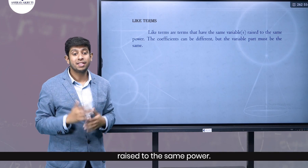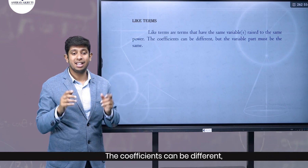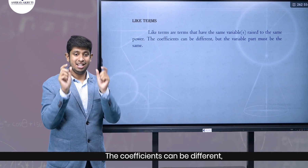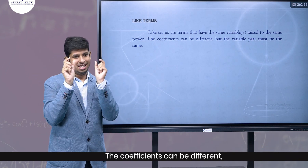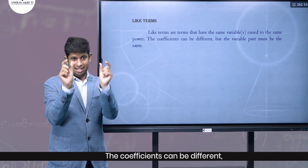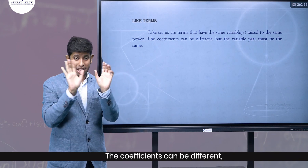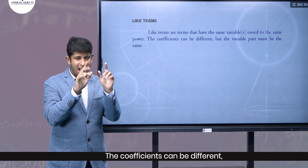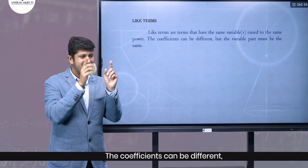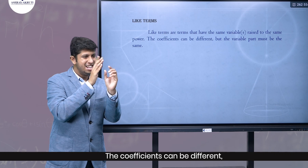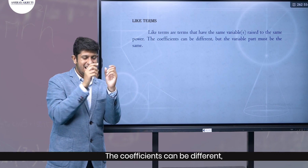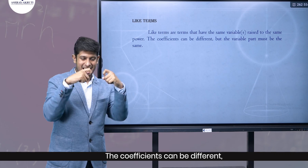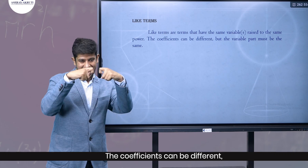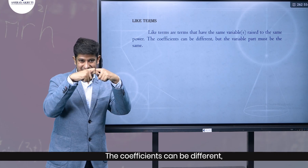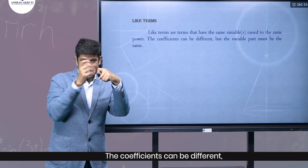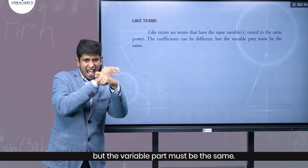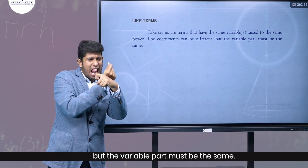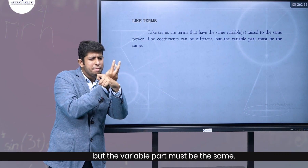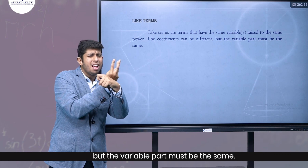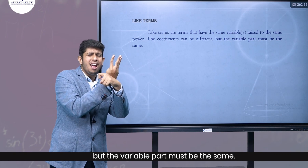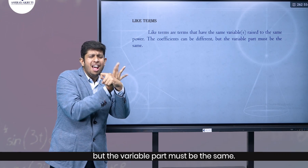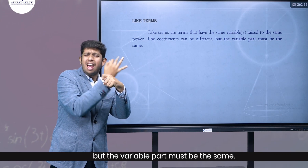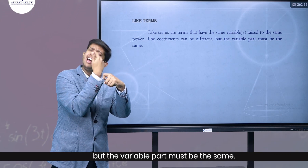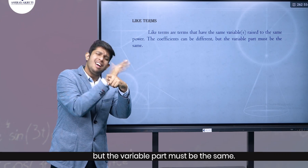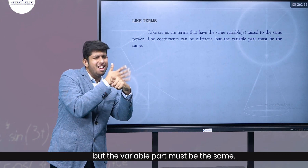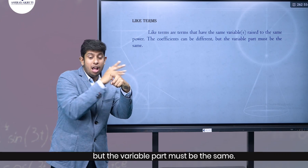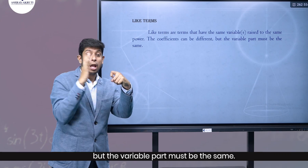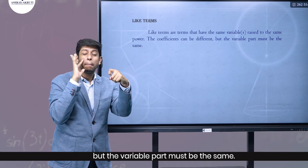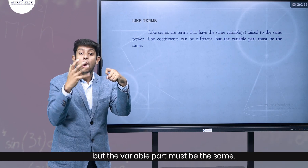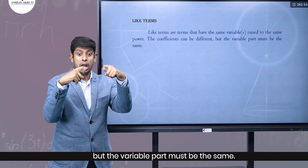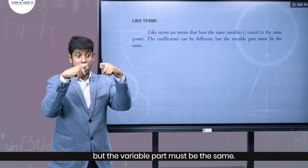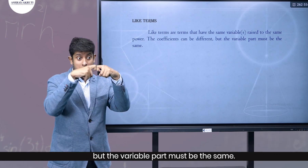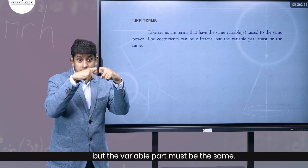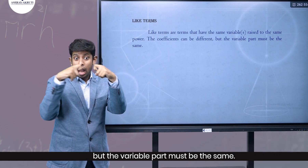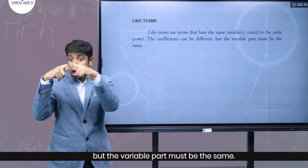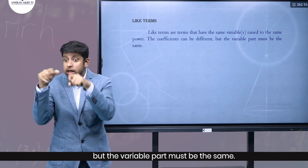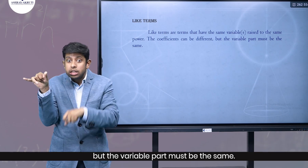The coefficients can be different, but the variable part must be the same.